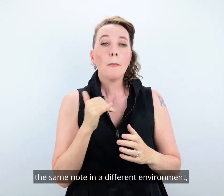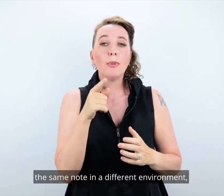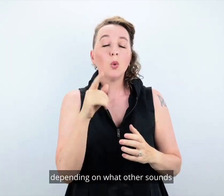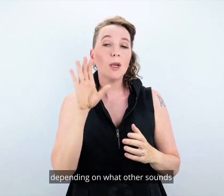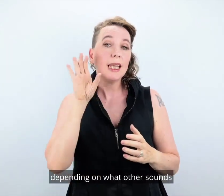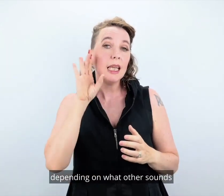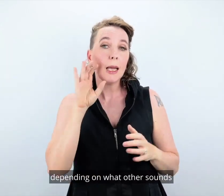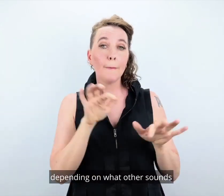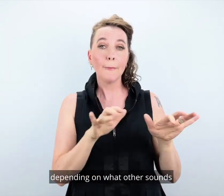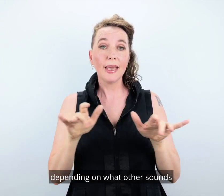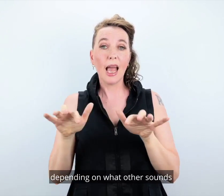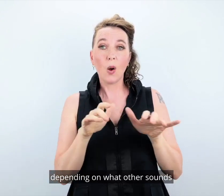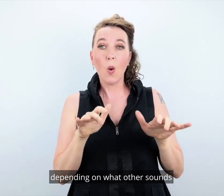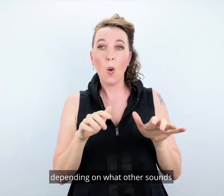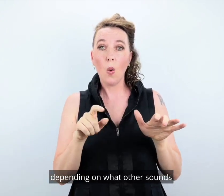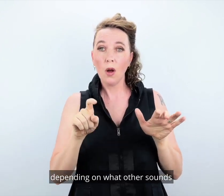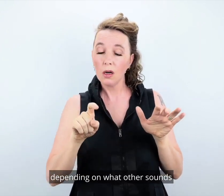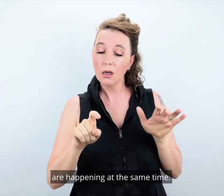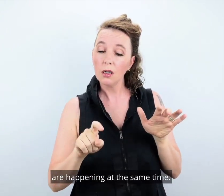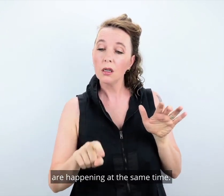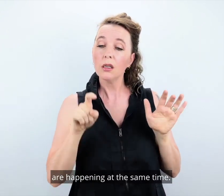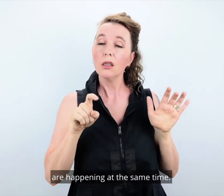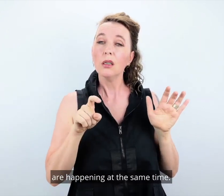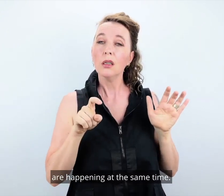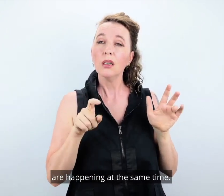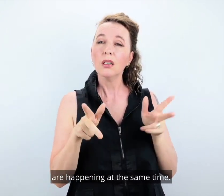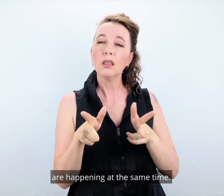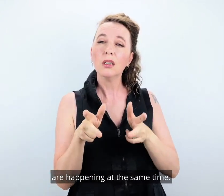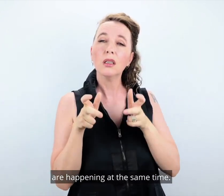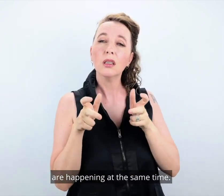depending on what other sounds are happening at the same time.